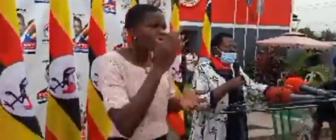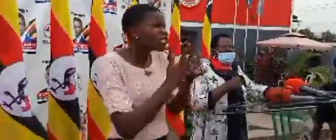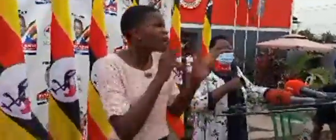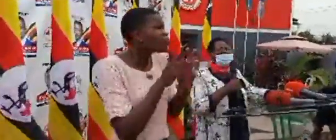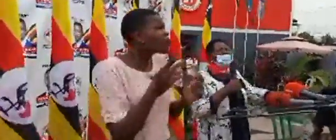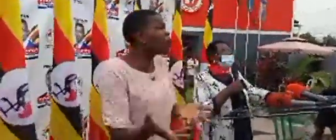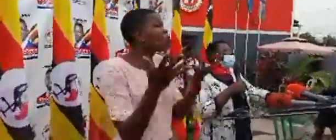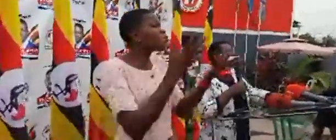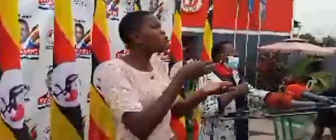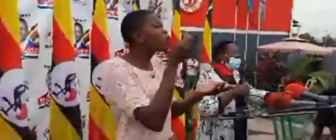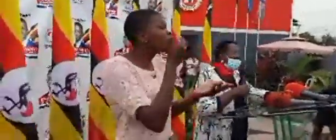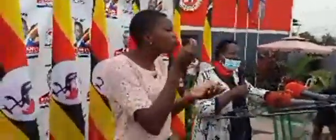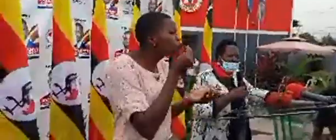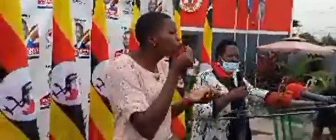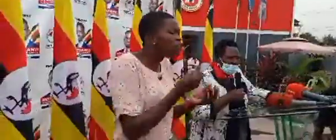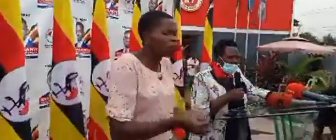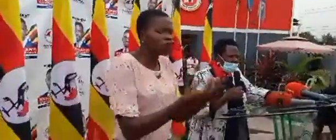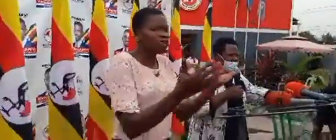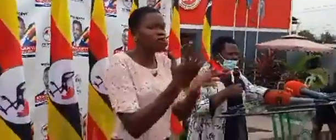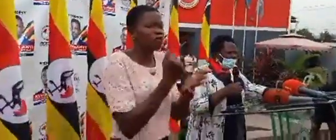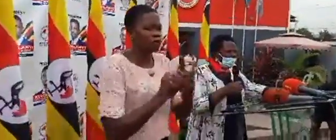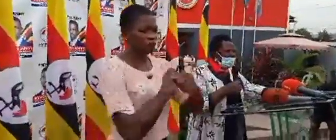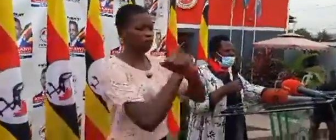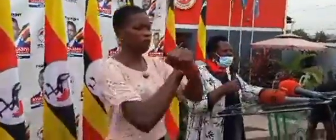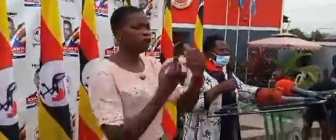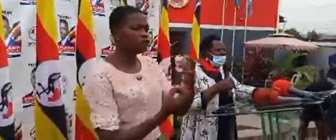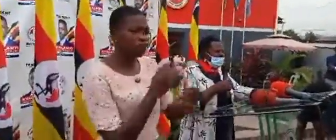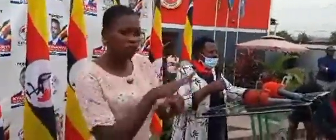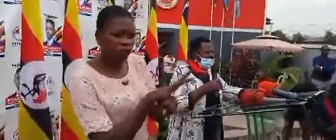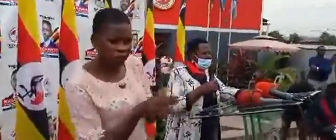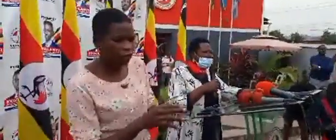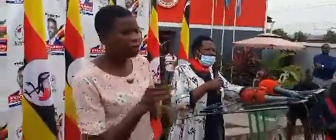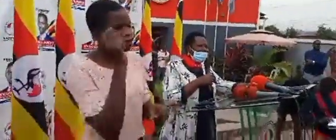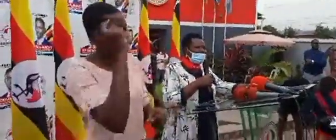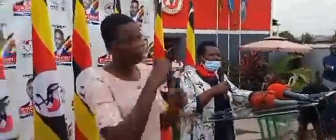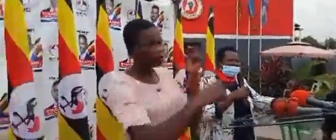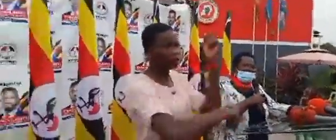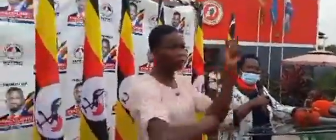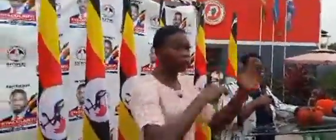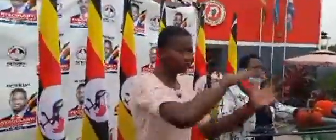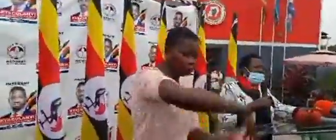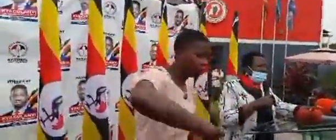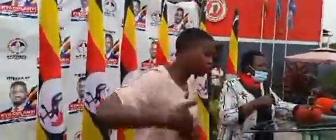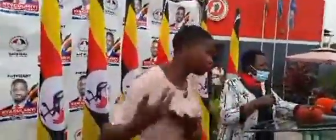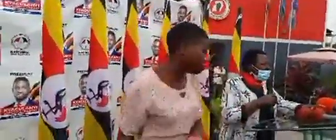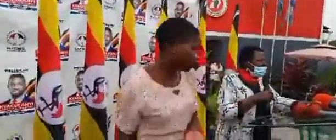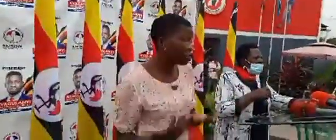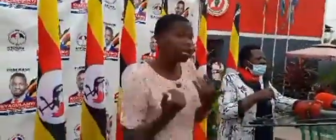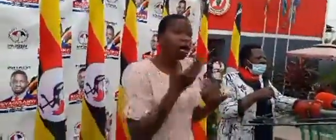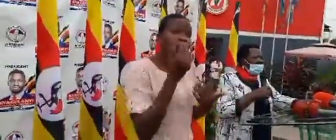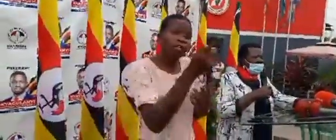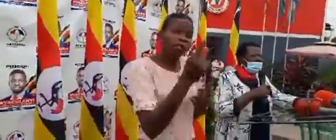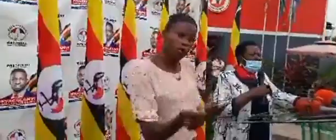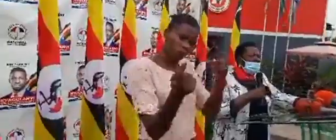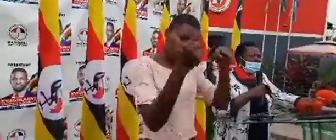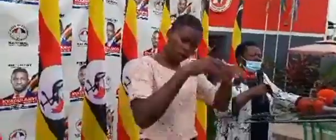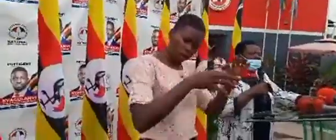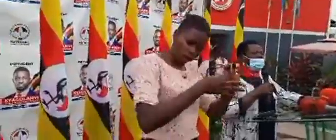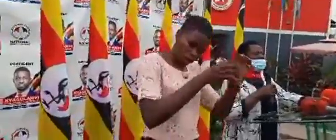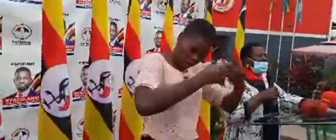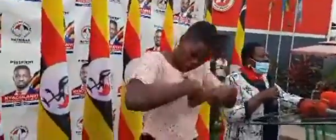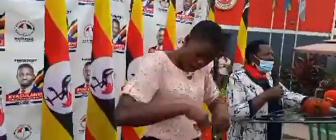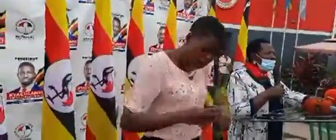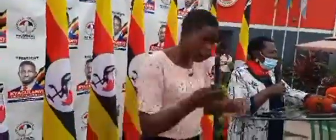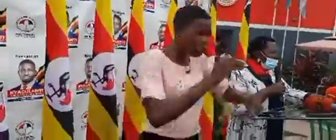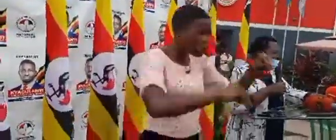and then it was stolen by government, why don't you join us? Contribute food, contribute money for